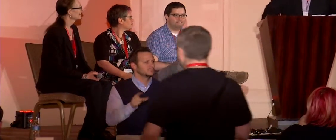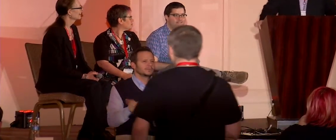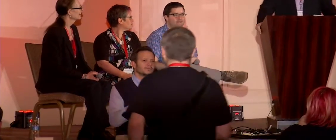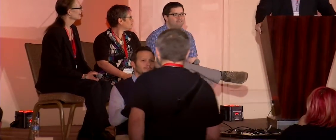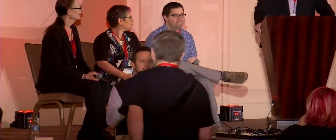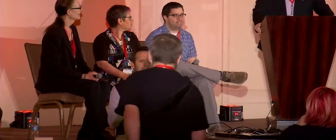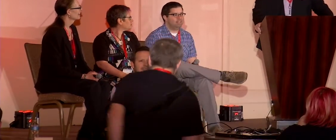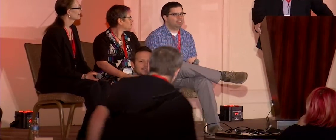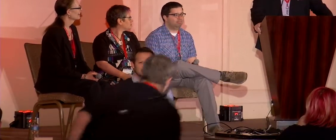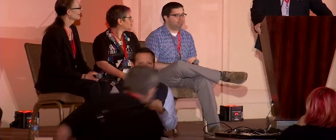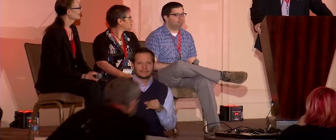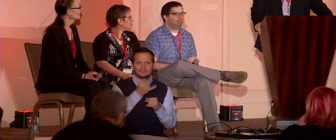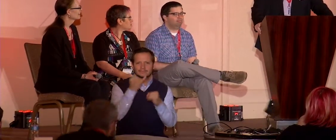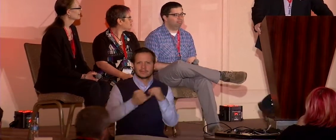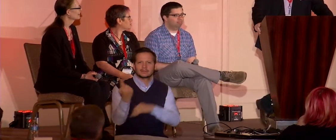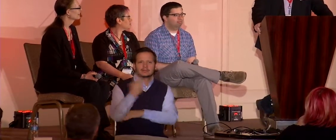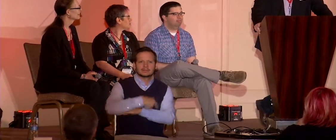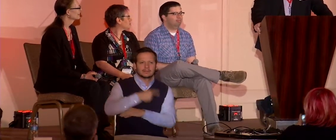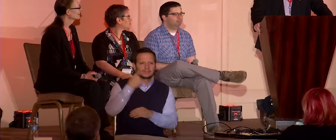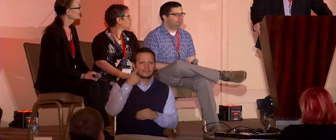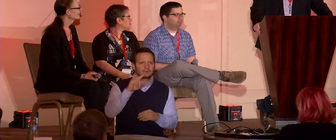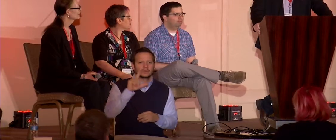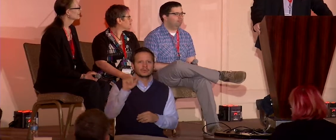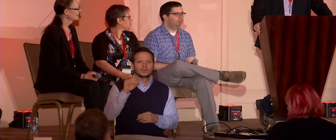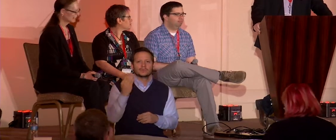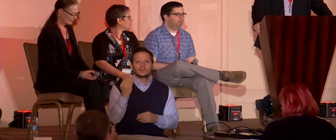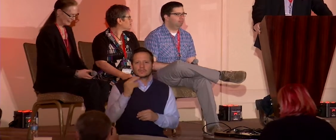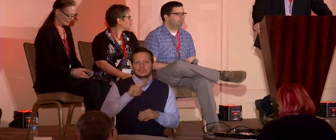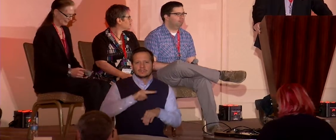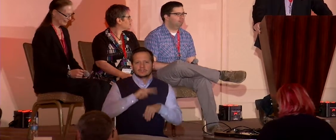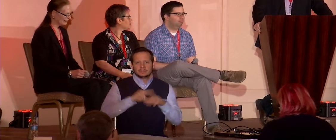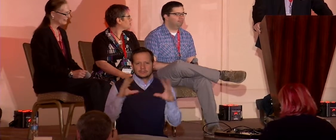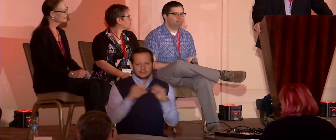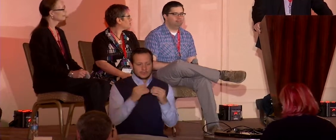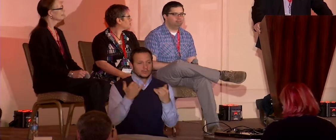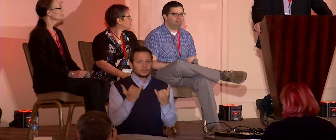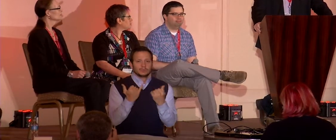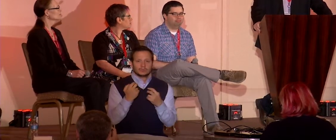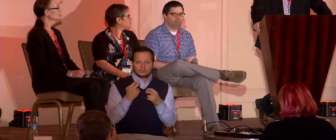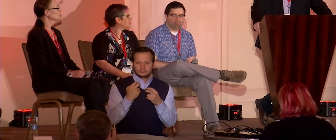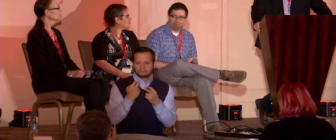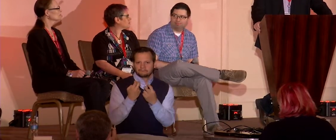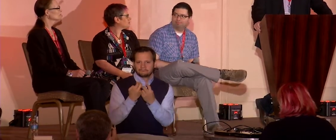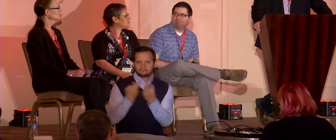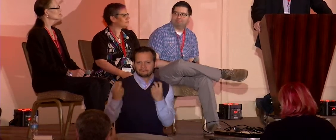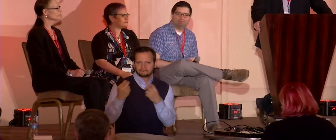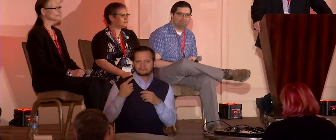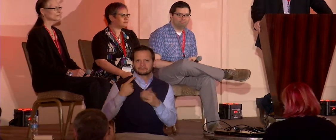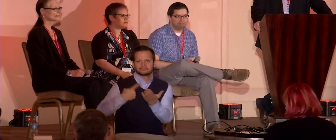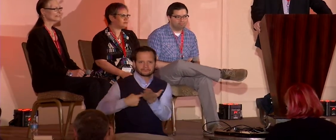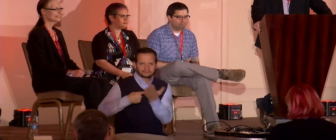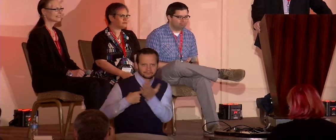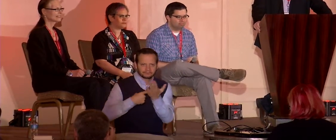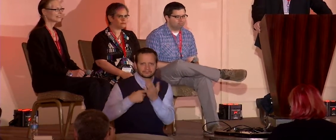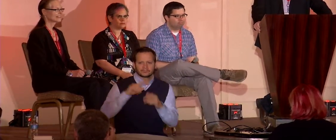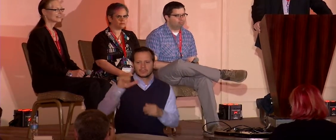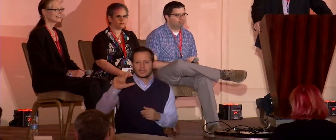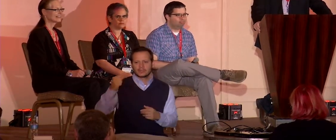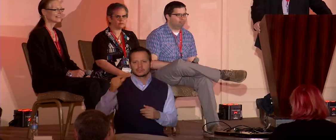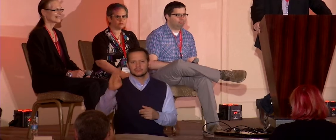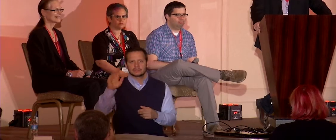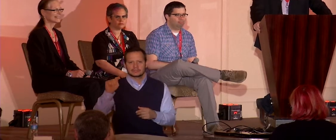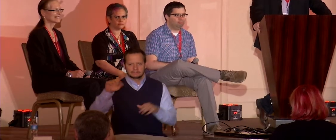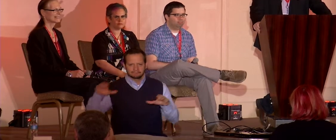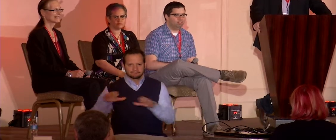day of our 2014 National Convention. This is a panel discussion about the intersection of LGBT